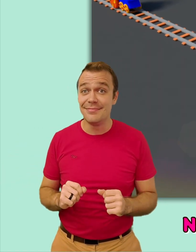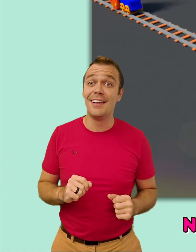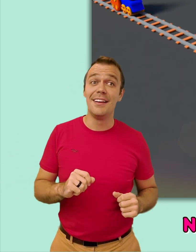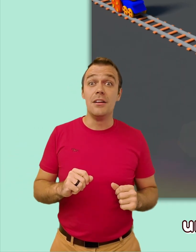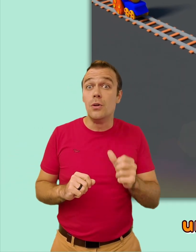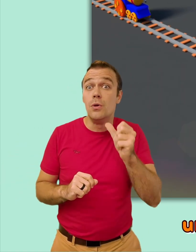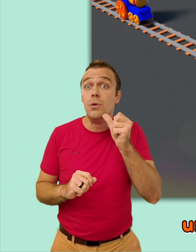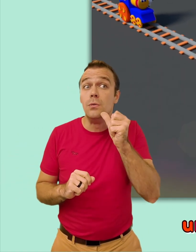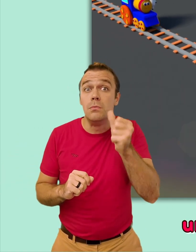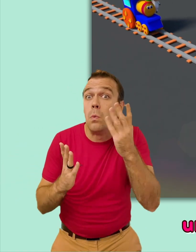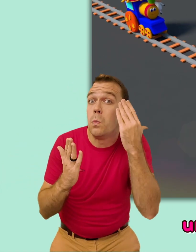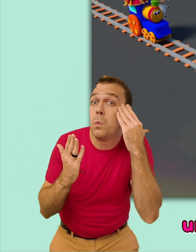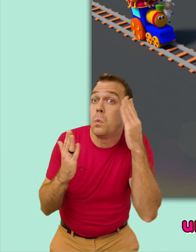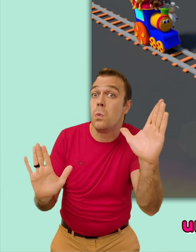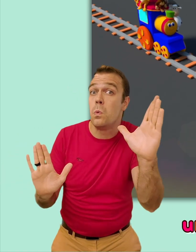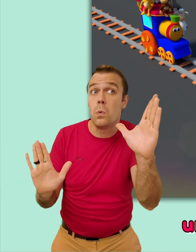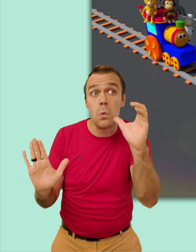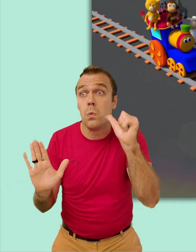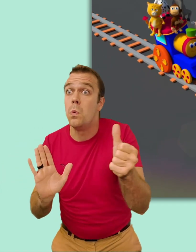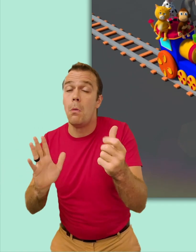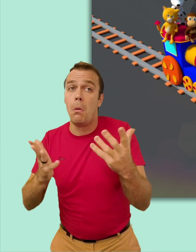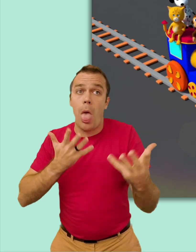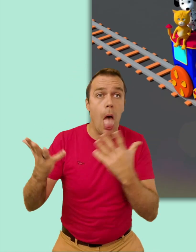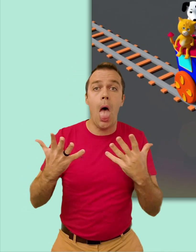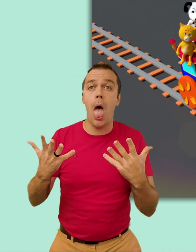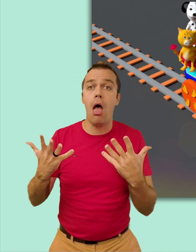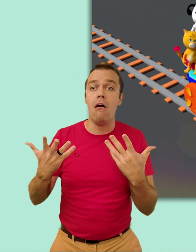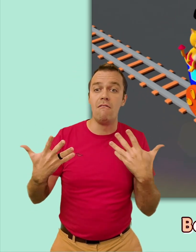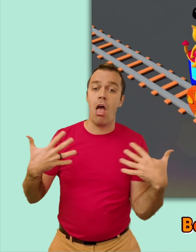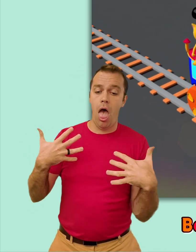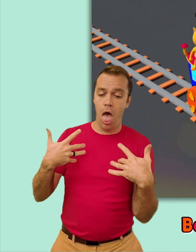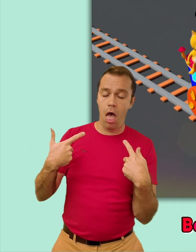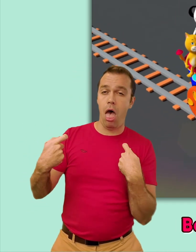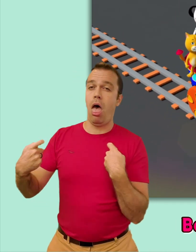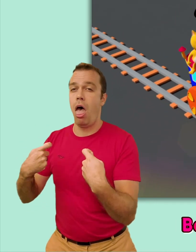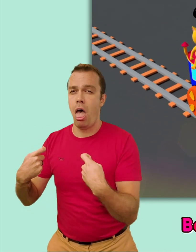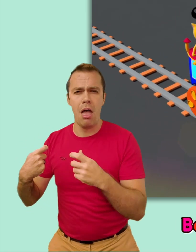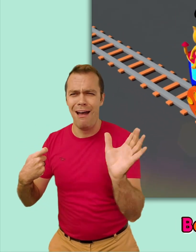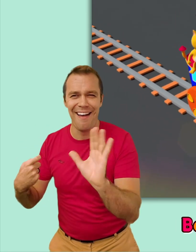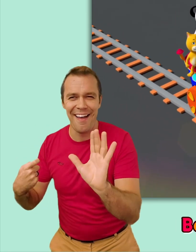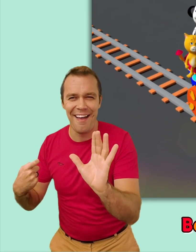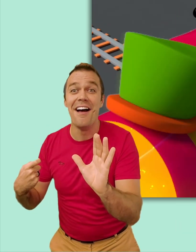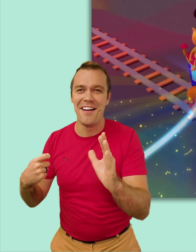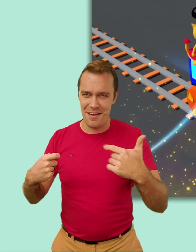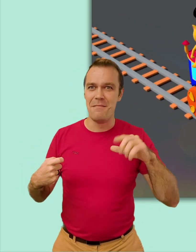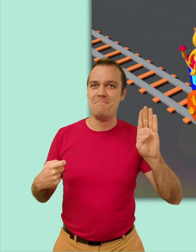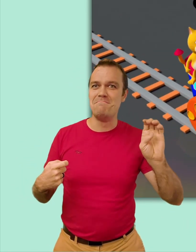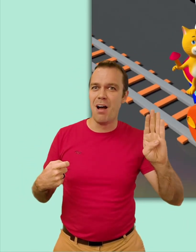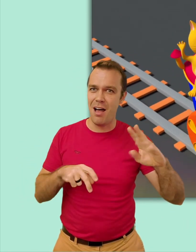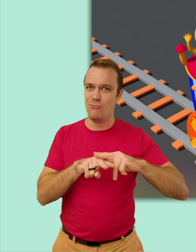let the fear of the unknown take you down. Just remember what Bob the Train taught you.